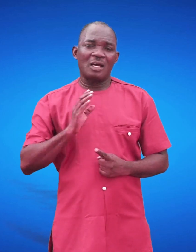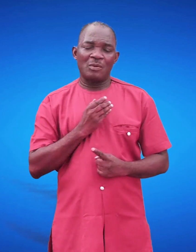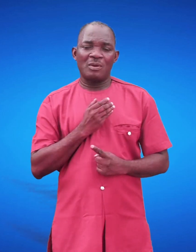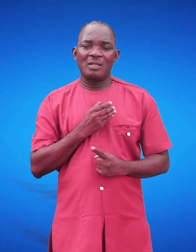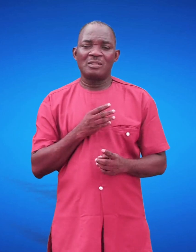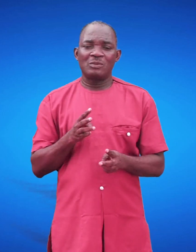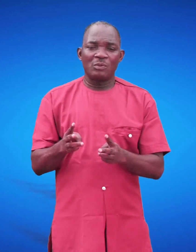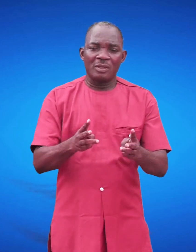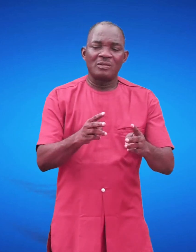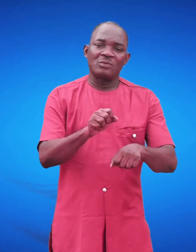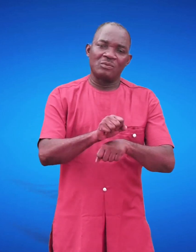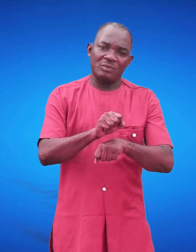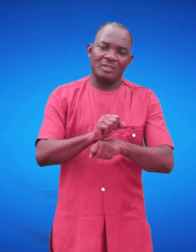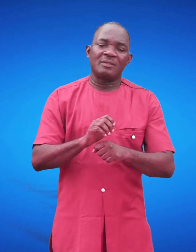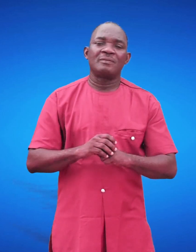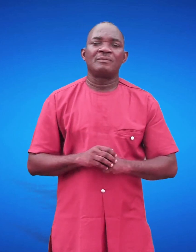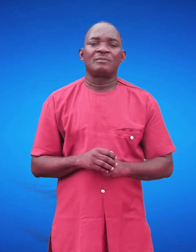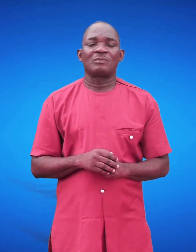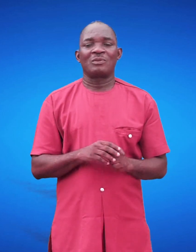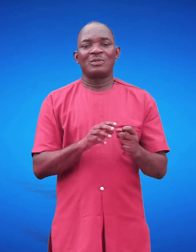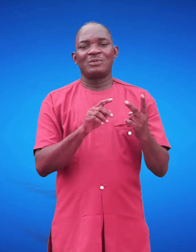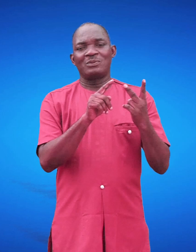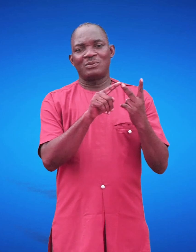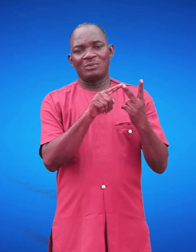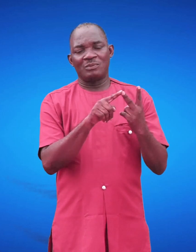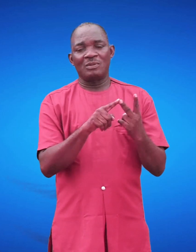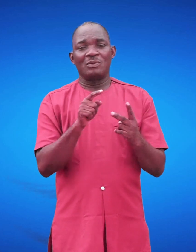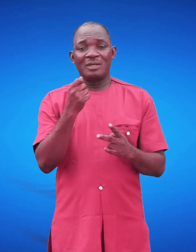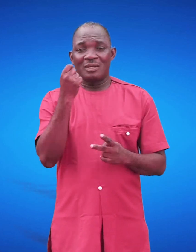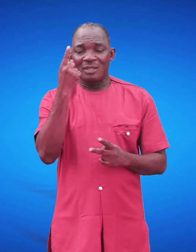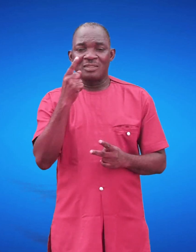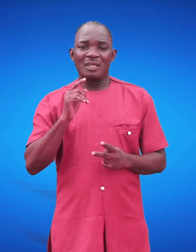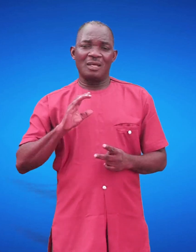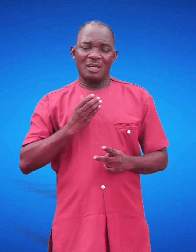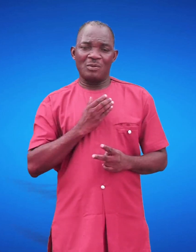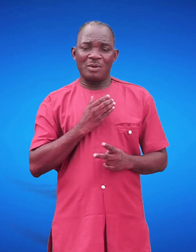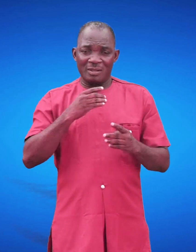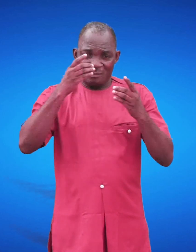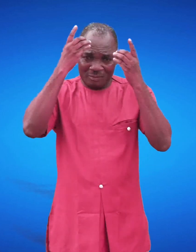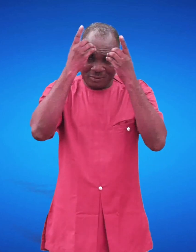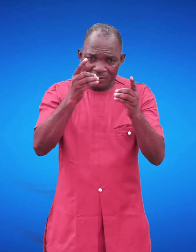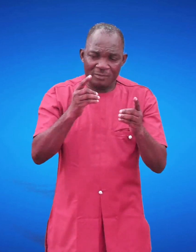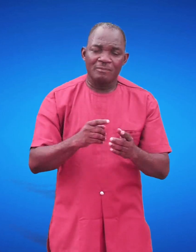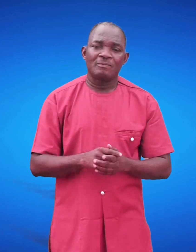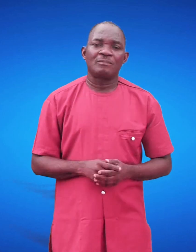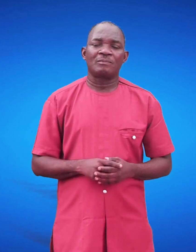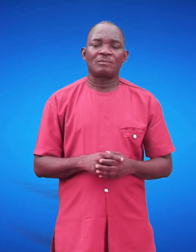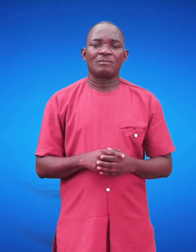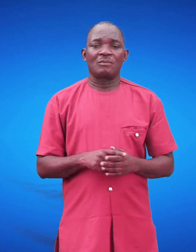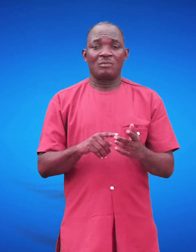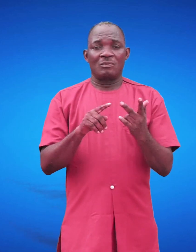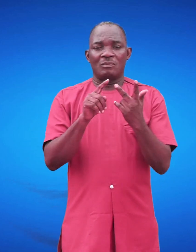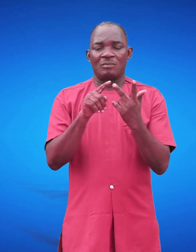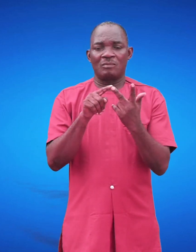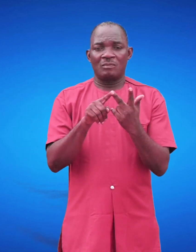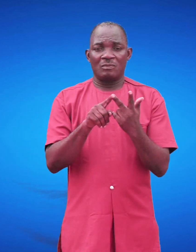procedures. 2. Understand our decisions. 3.